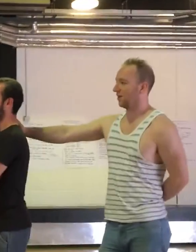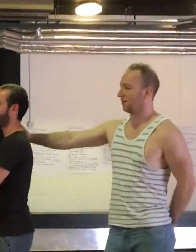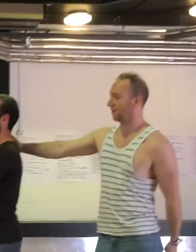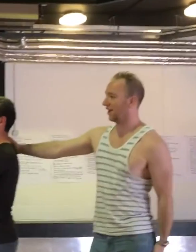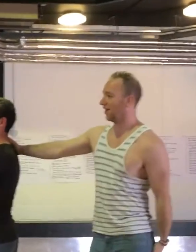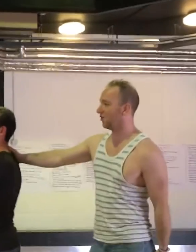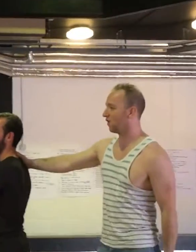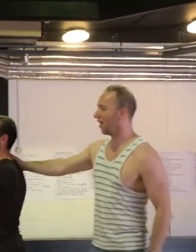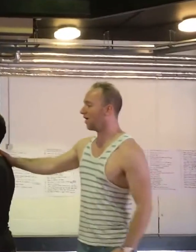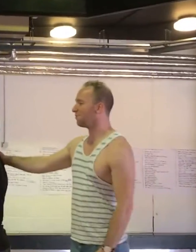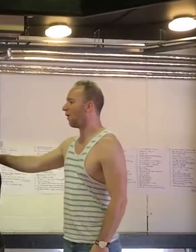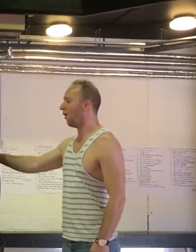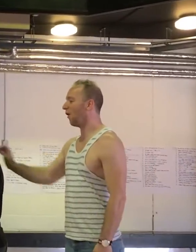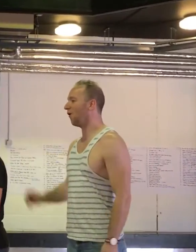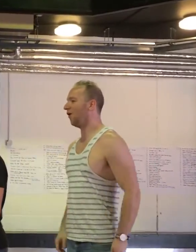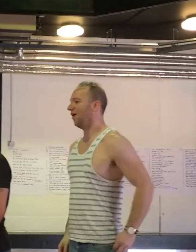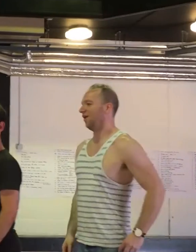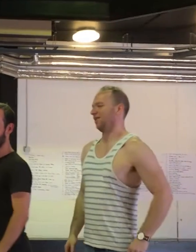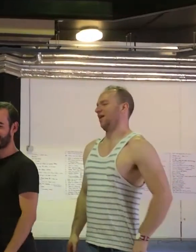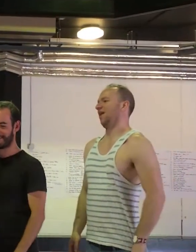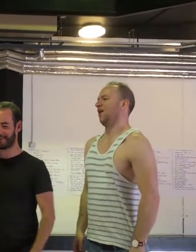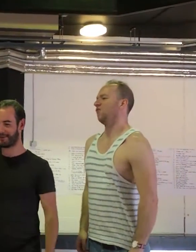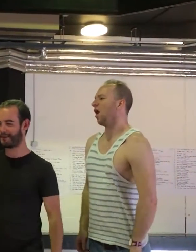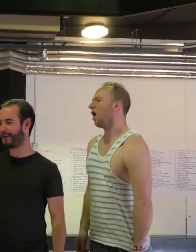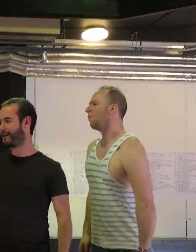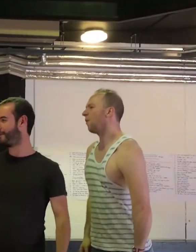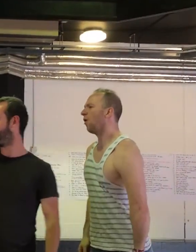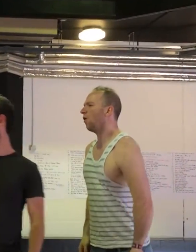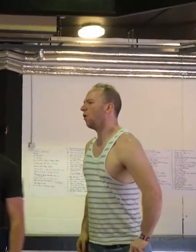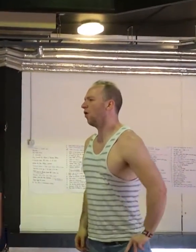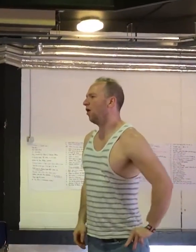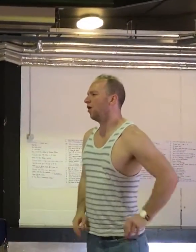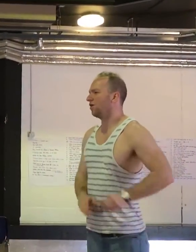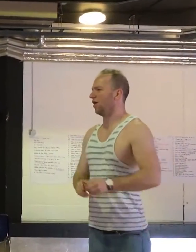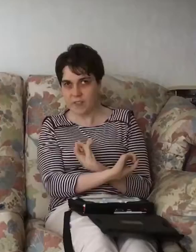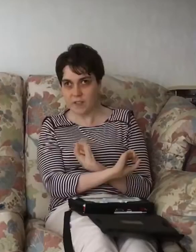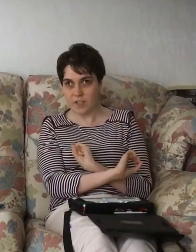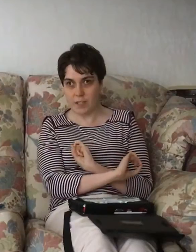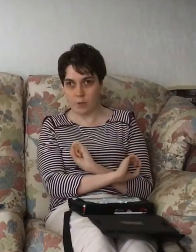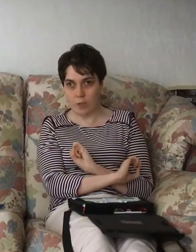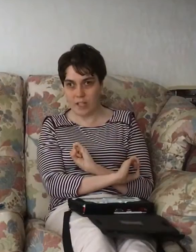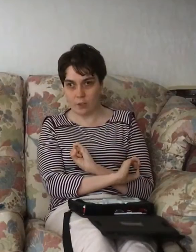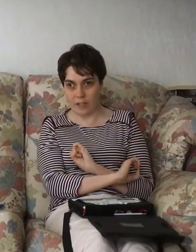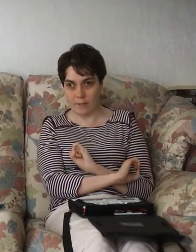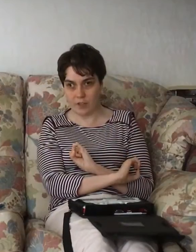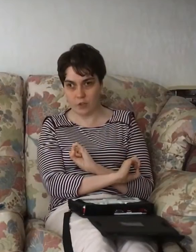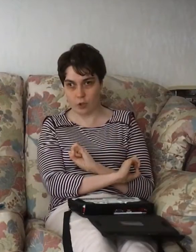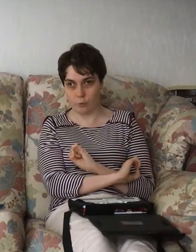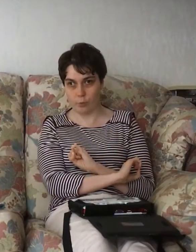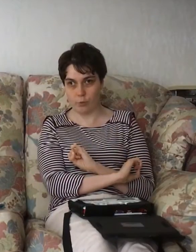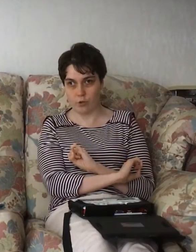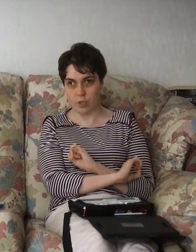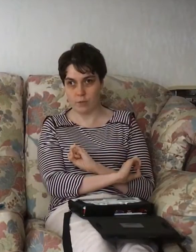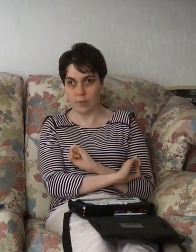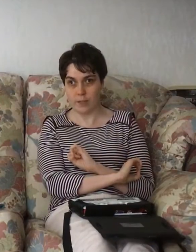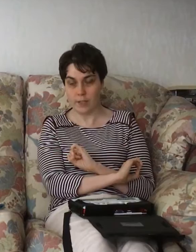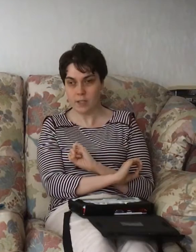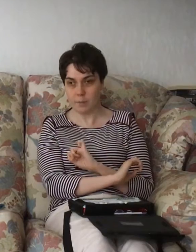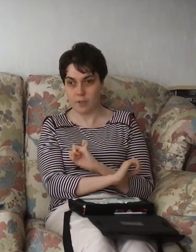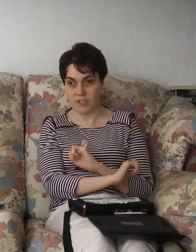accessibility, and it happened very naturally. It wasn't a case of us having to force it in any way, or having to stop what we were doing and really think about